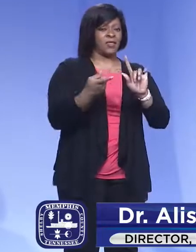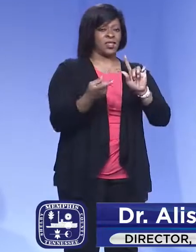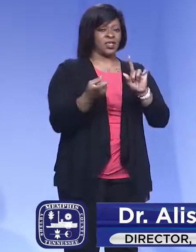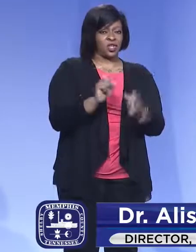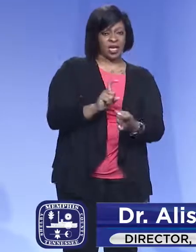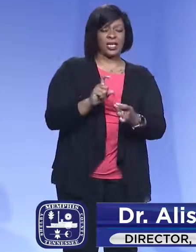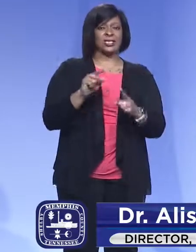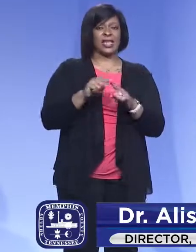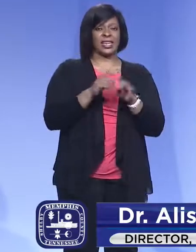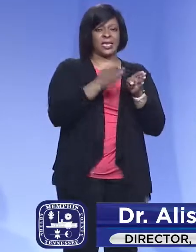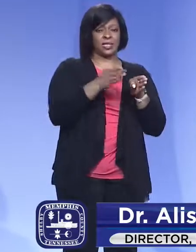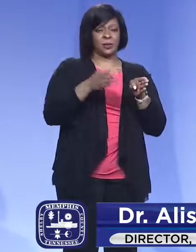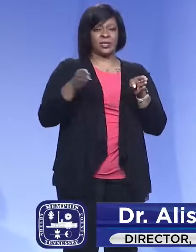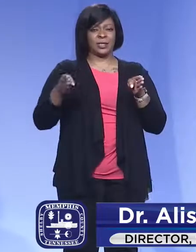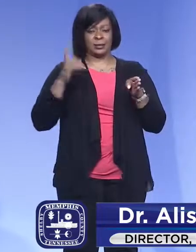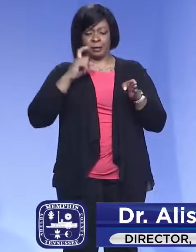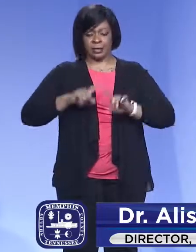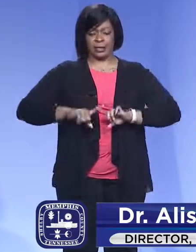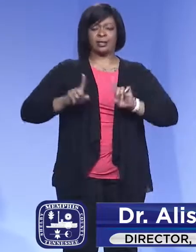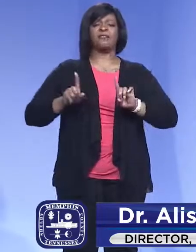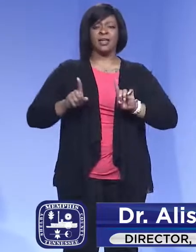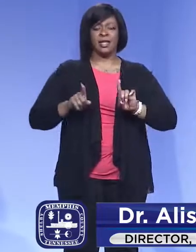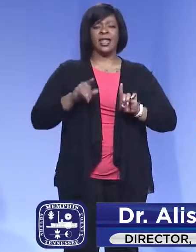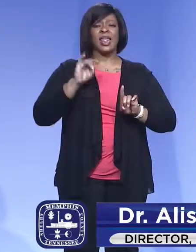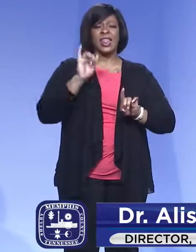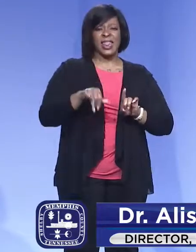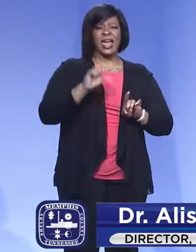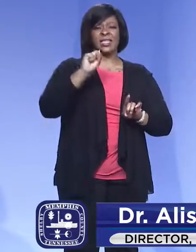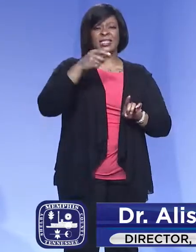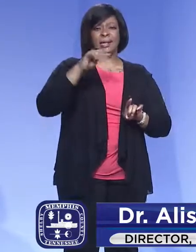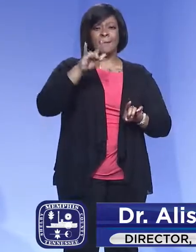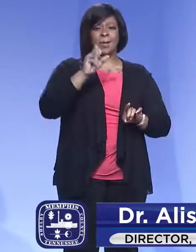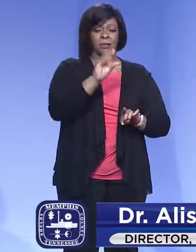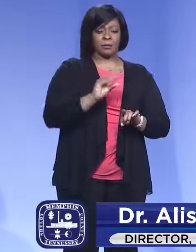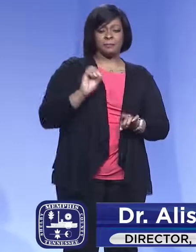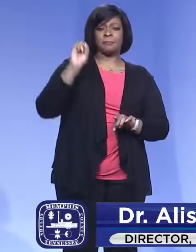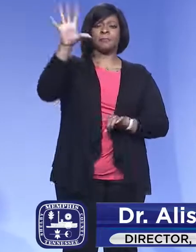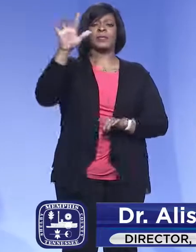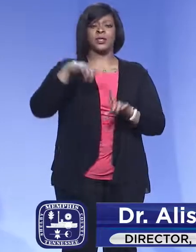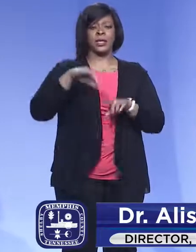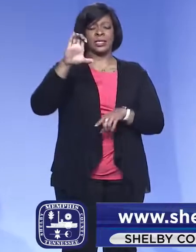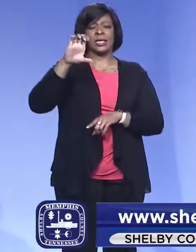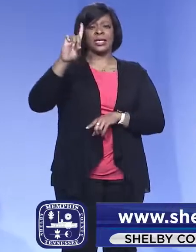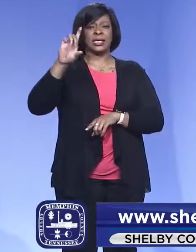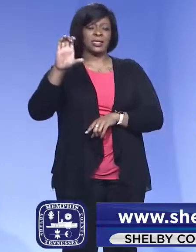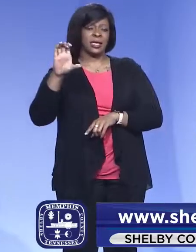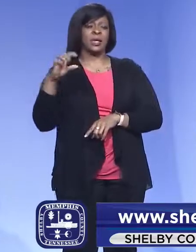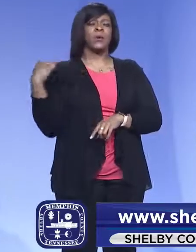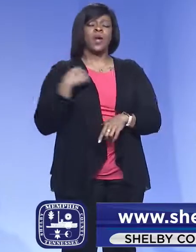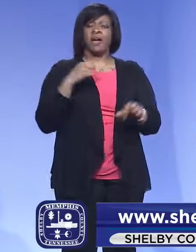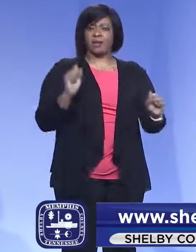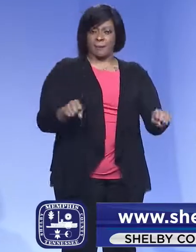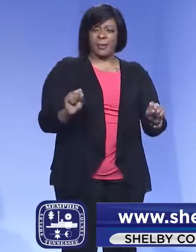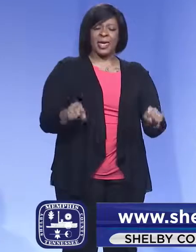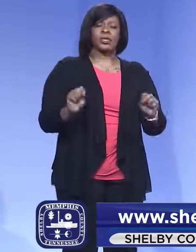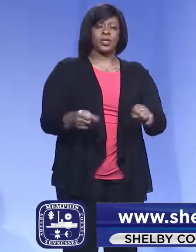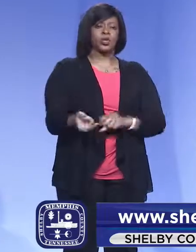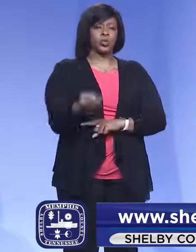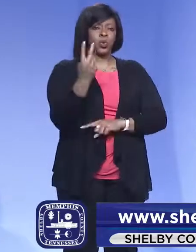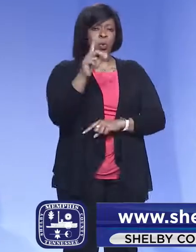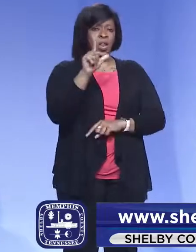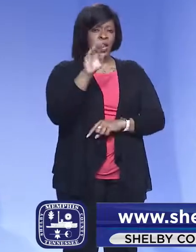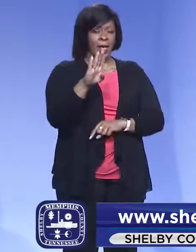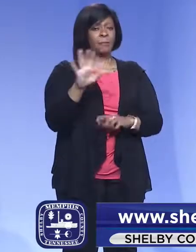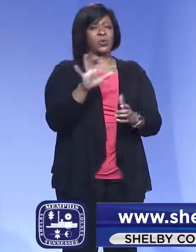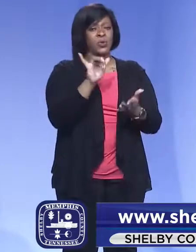in the sequencing, and then those specimens can be sent to the CDC. We also have capacity in 2 of the labs